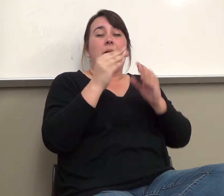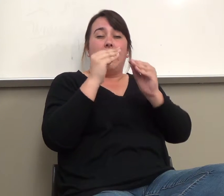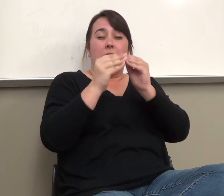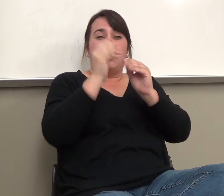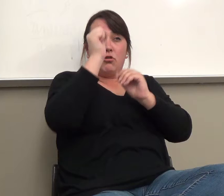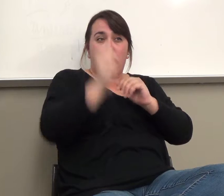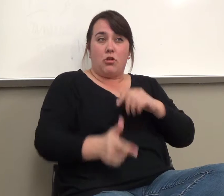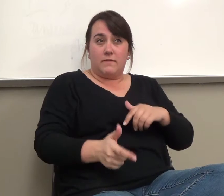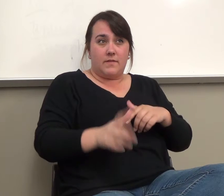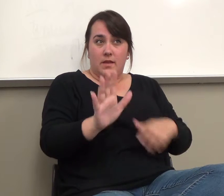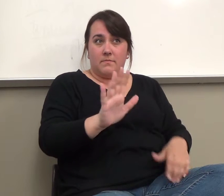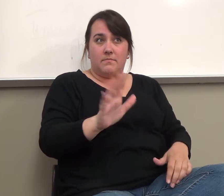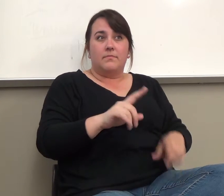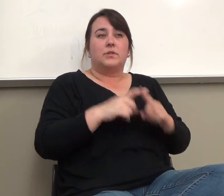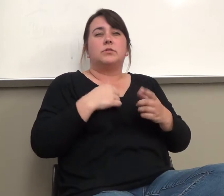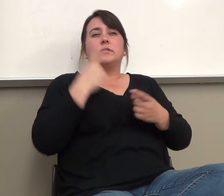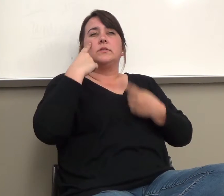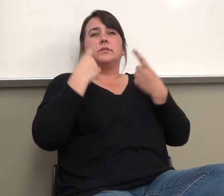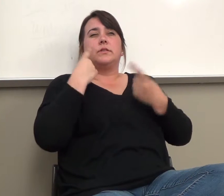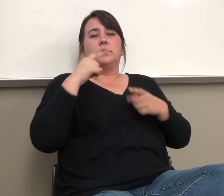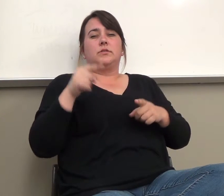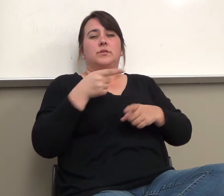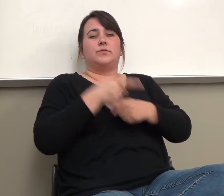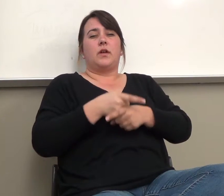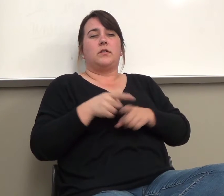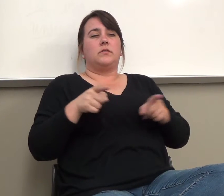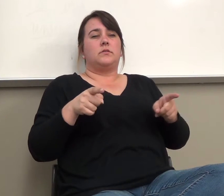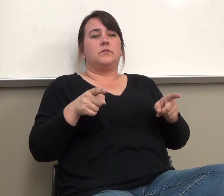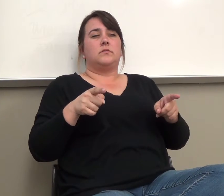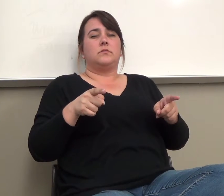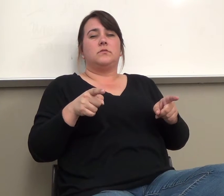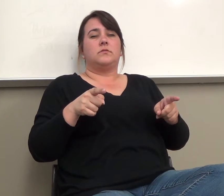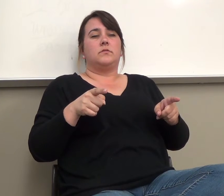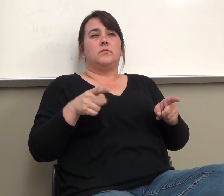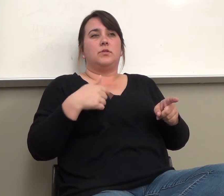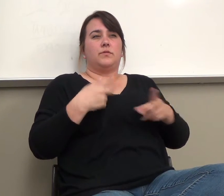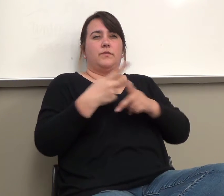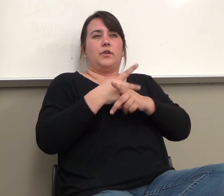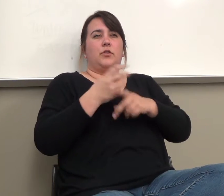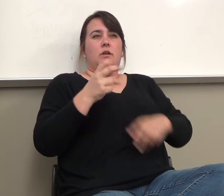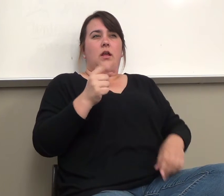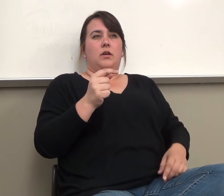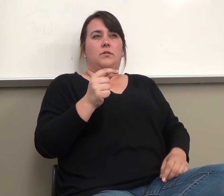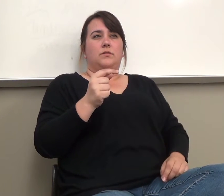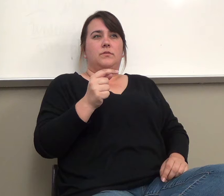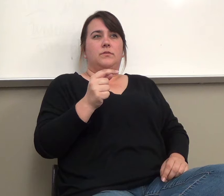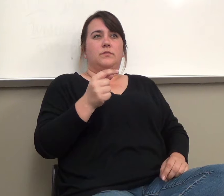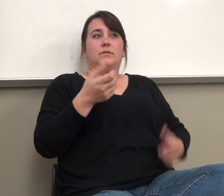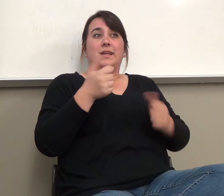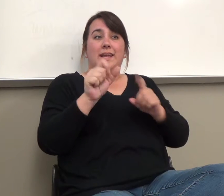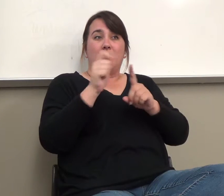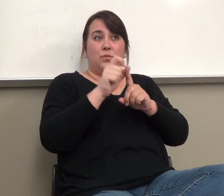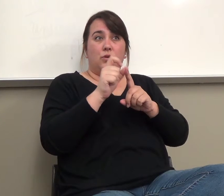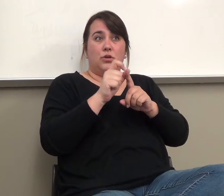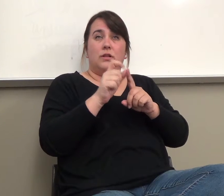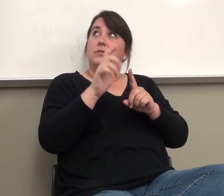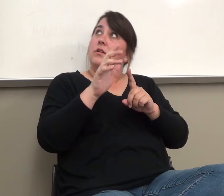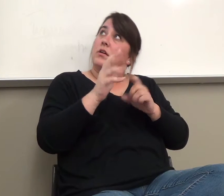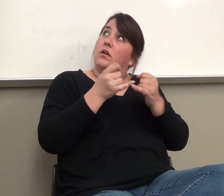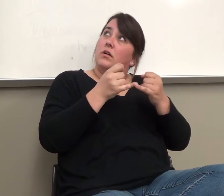these verbs. So this one's a little bit different. Here you pretty much have to respell any word that's underlined. Those are all wrong. But in